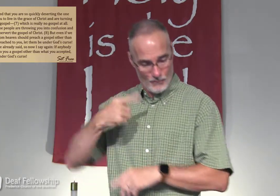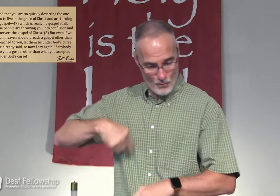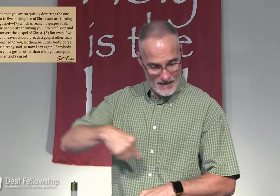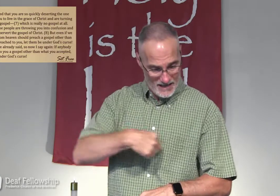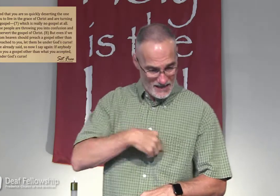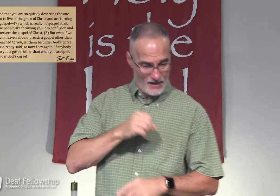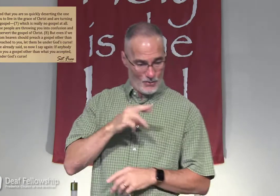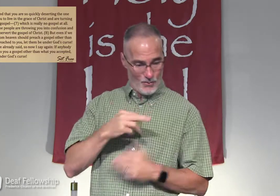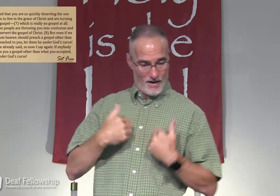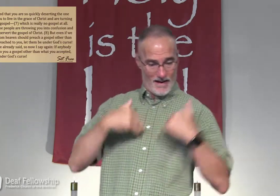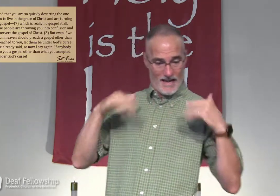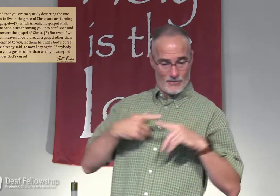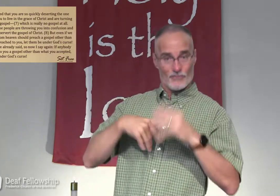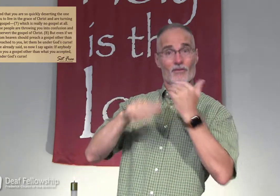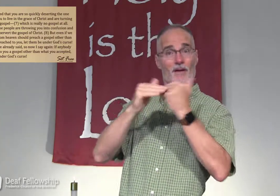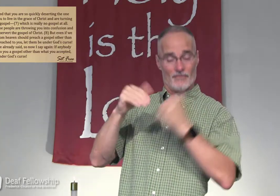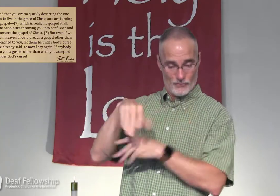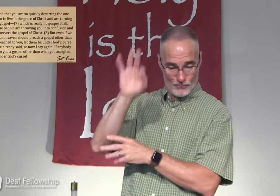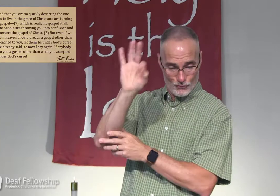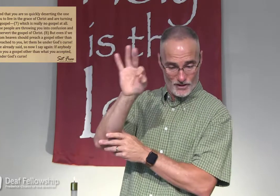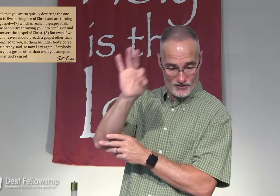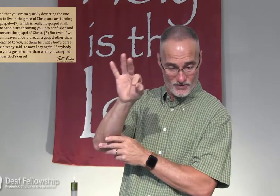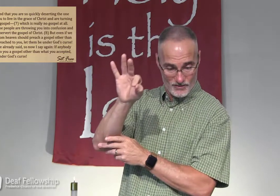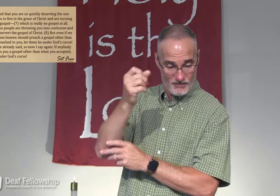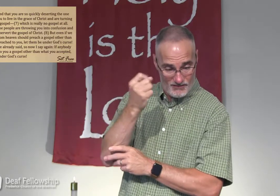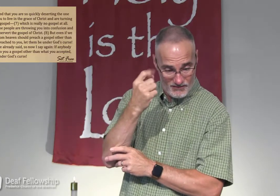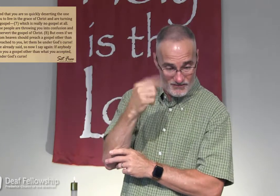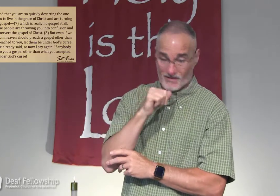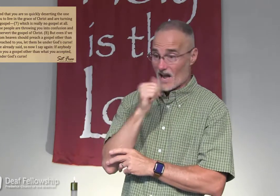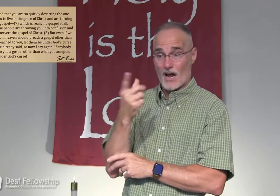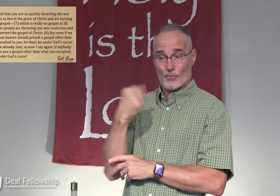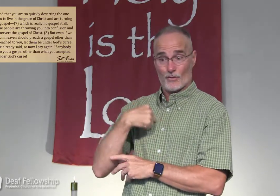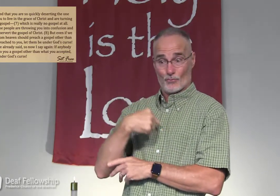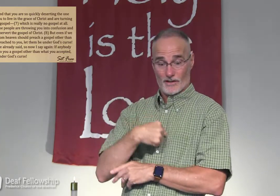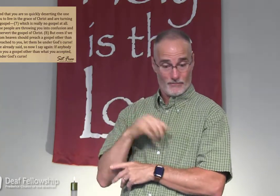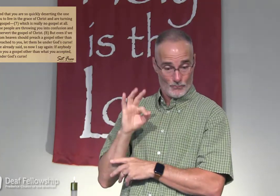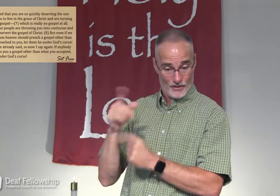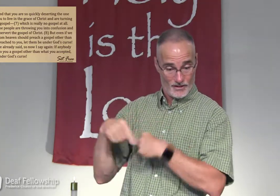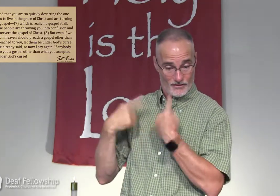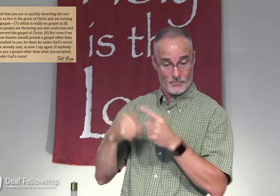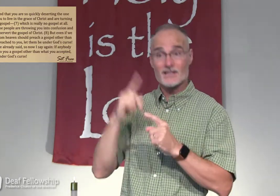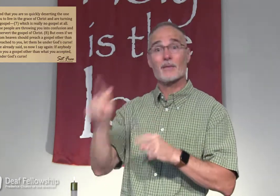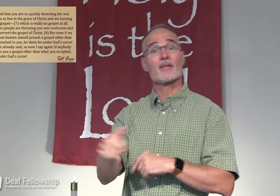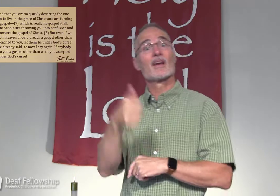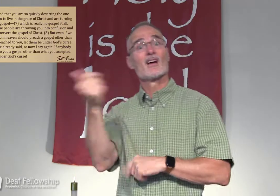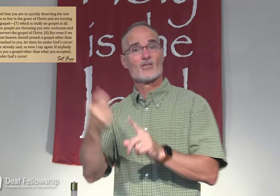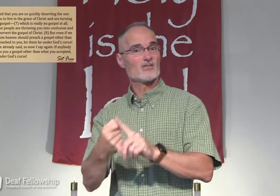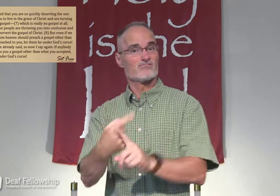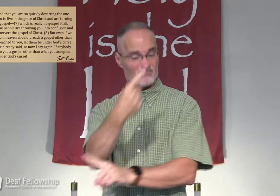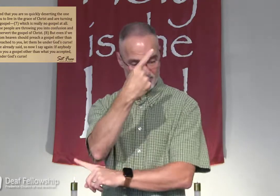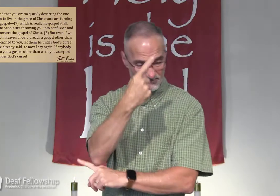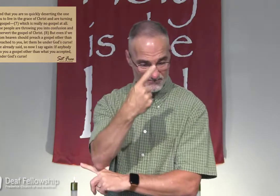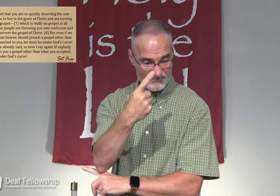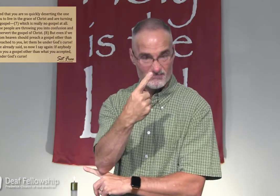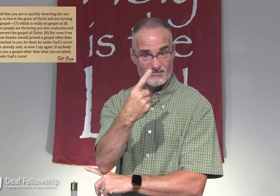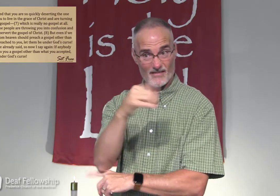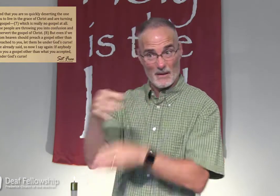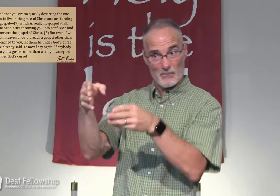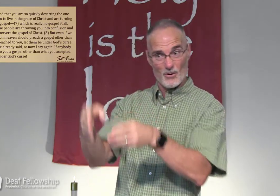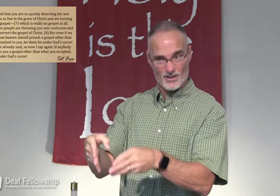But even if we, or an angel from heaven, should preach a gospel other than the one we preach to